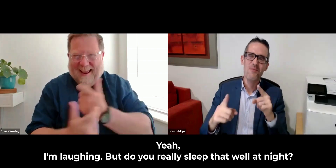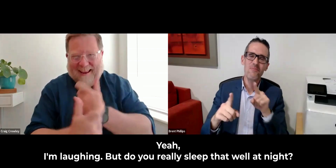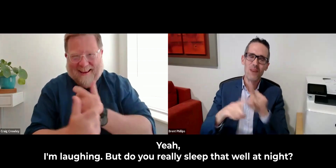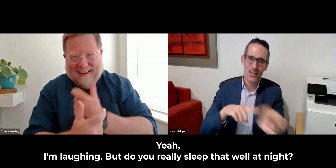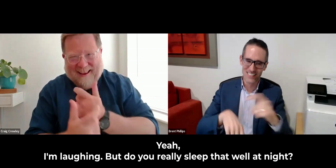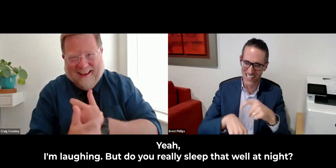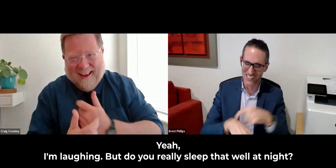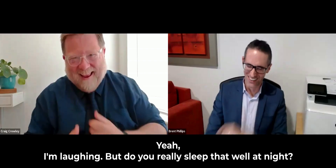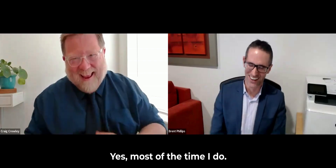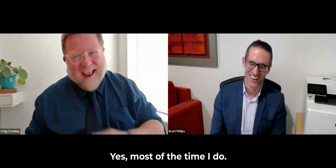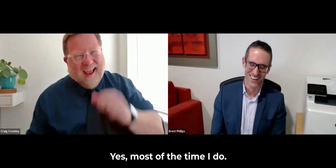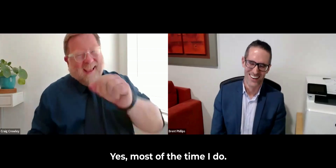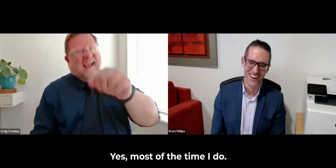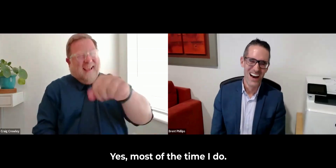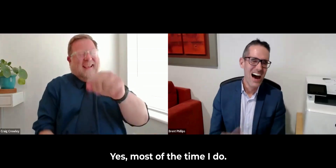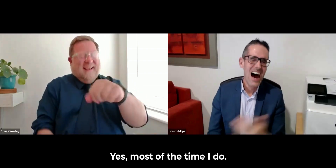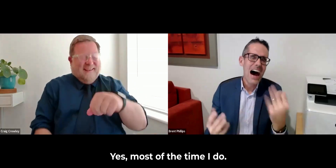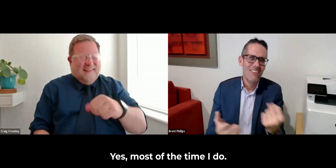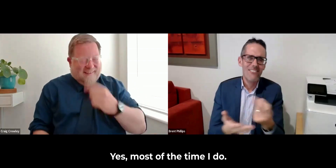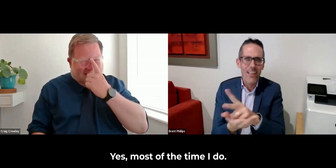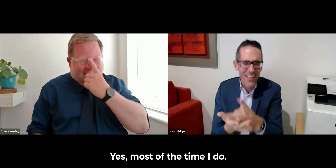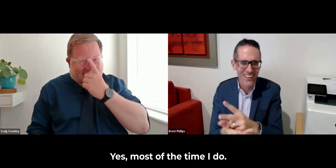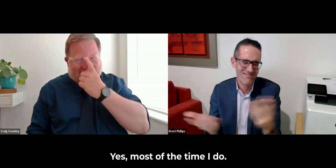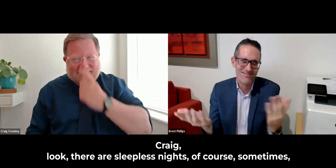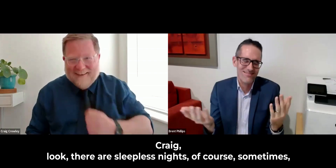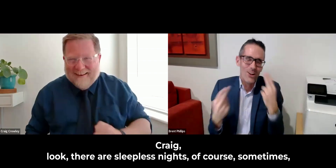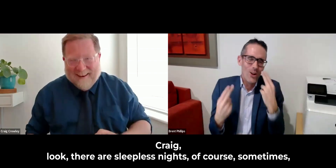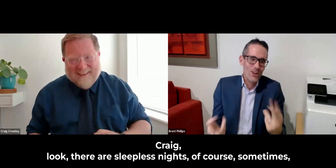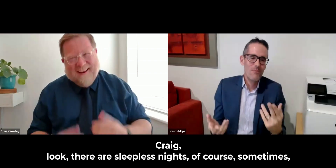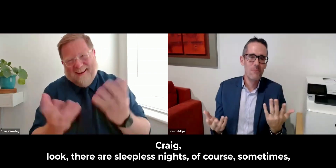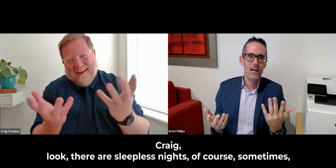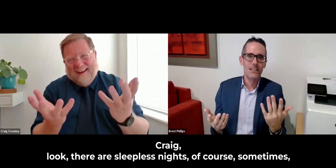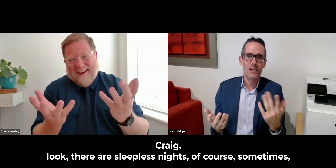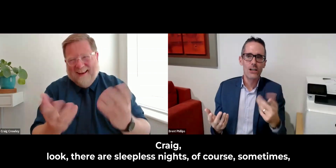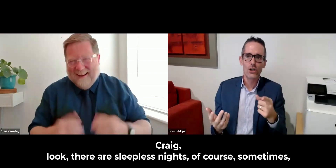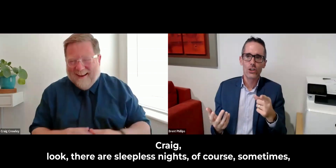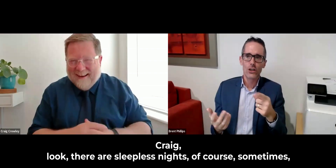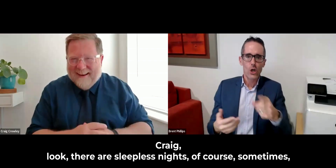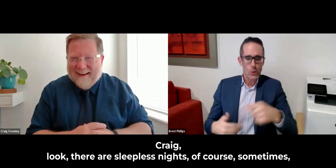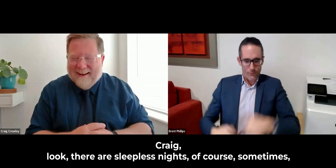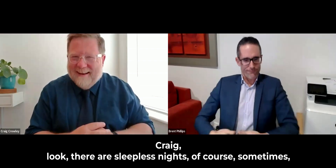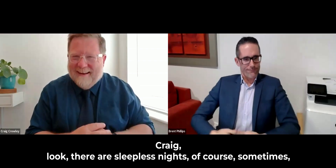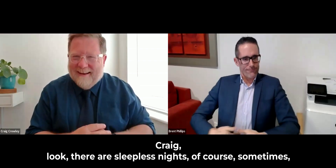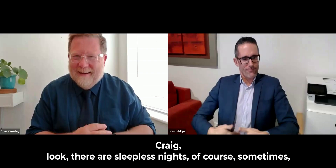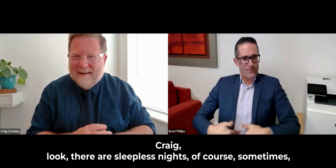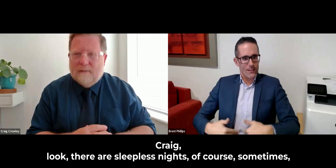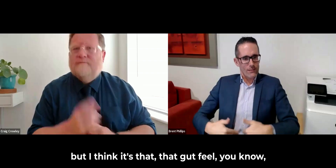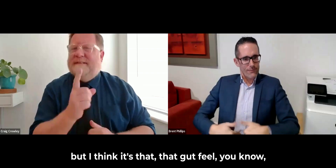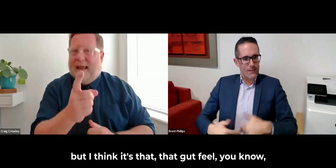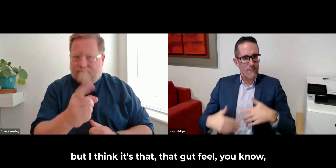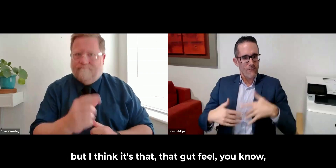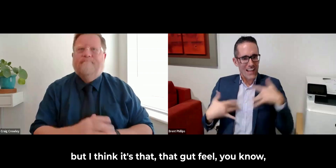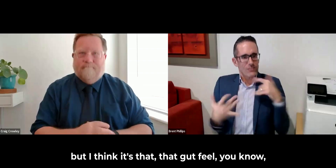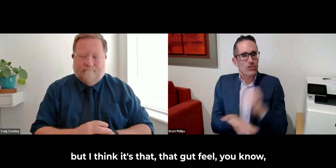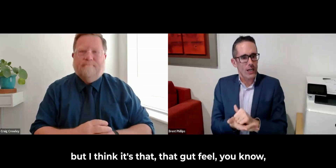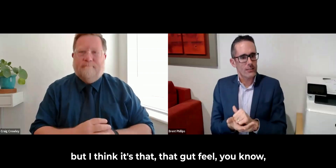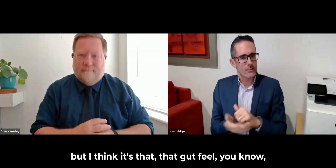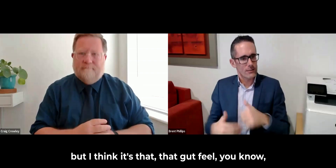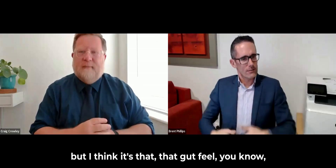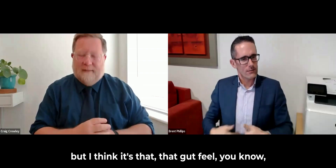at night? Yes, most of the time I do, Craig. Look, there are sleepless nights, of course, sometimes, but I think it's that gut